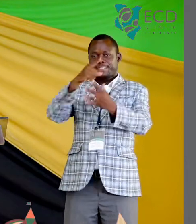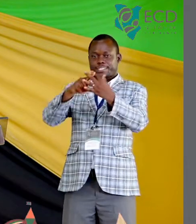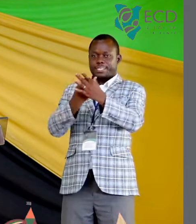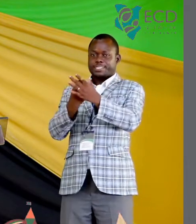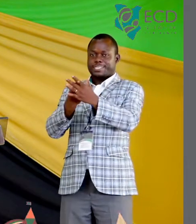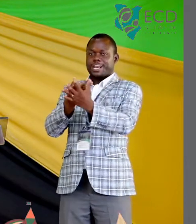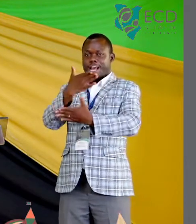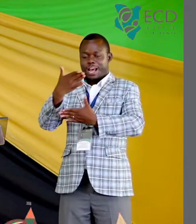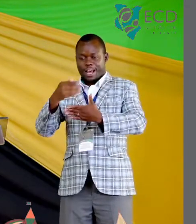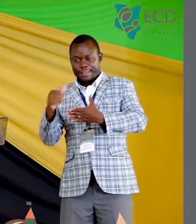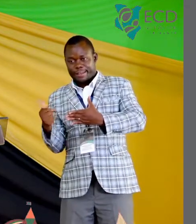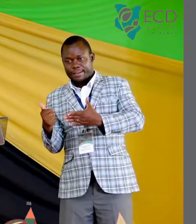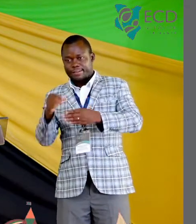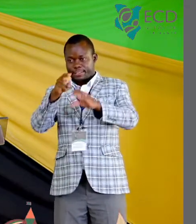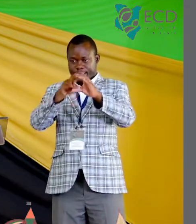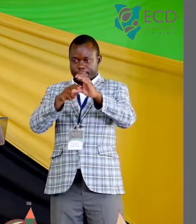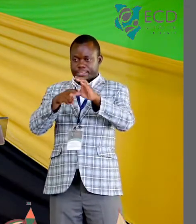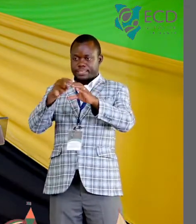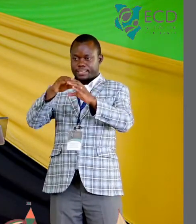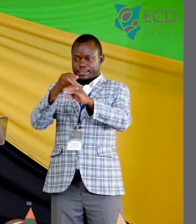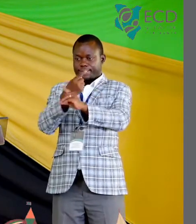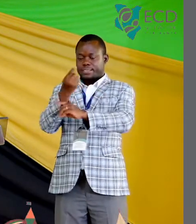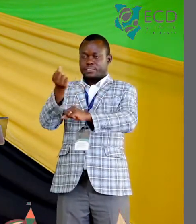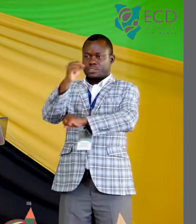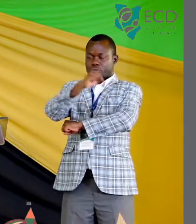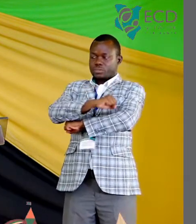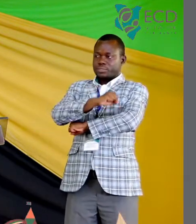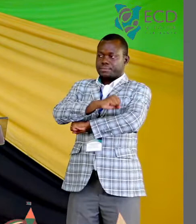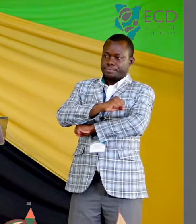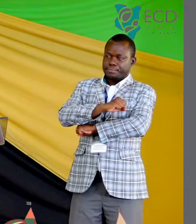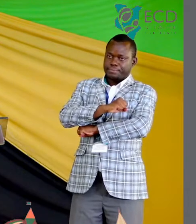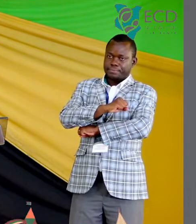chairs and tables. Continue.